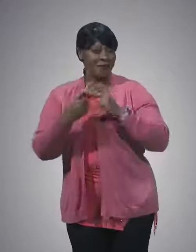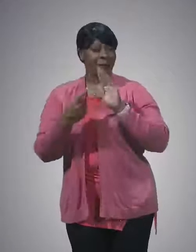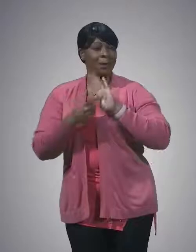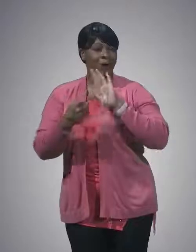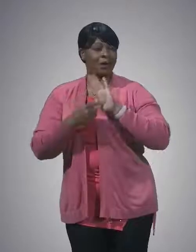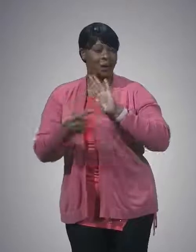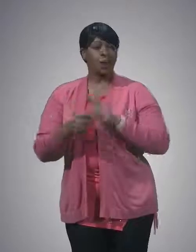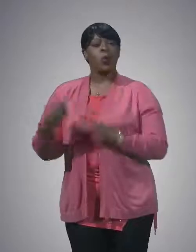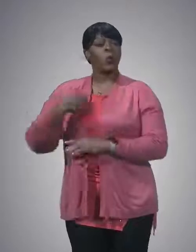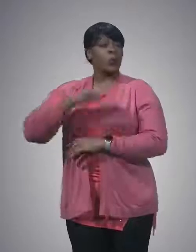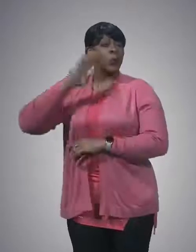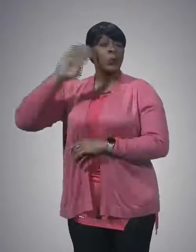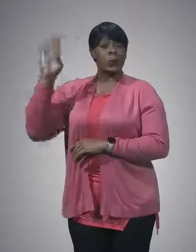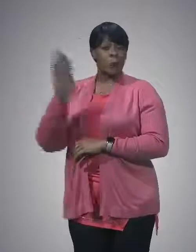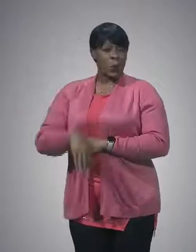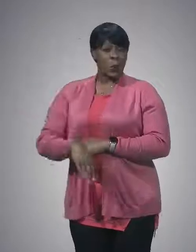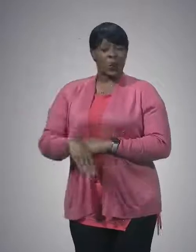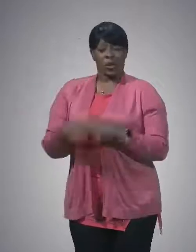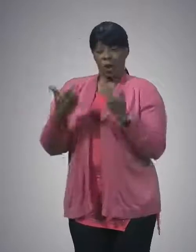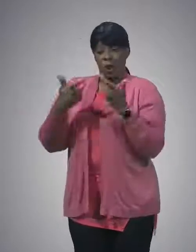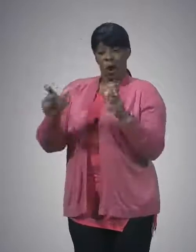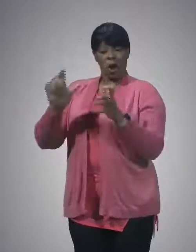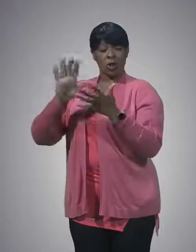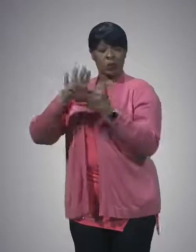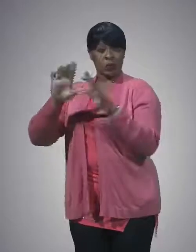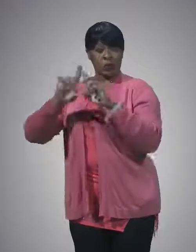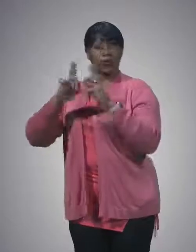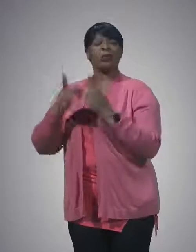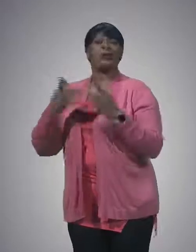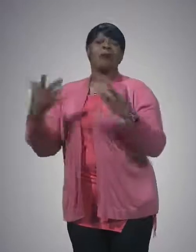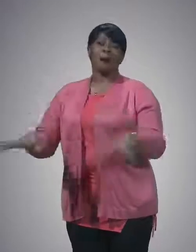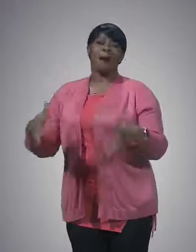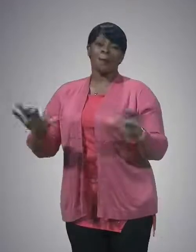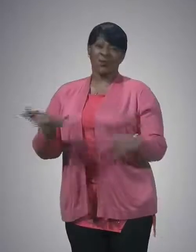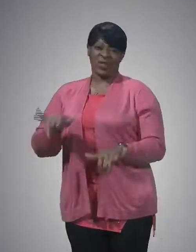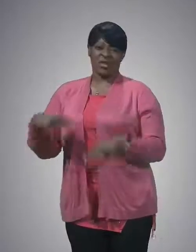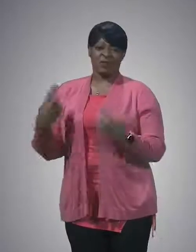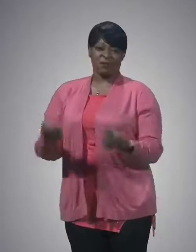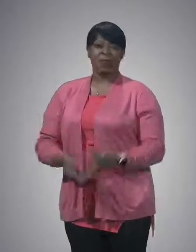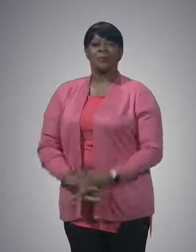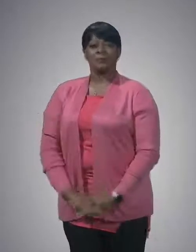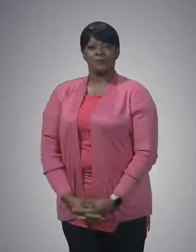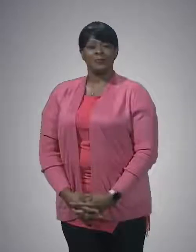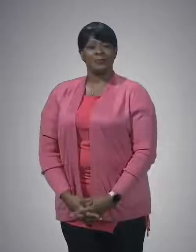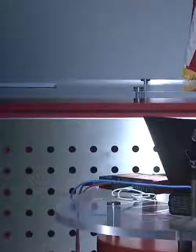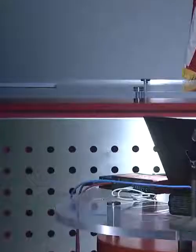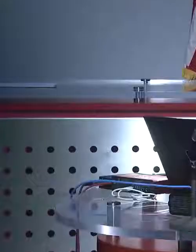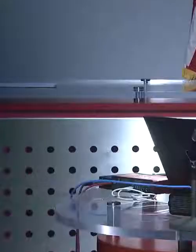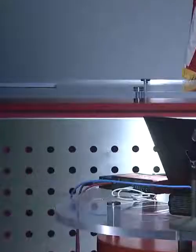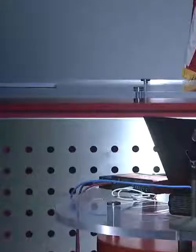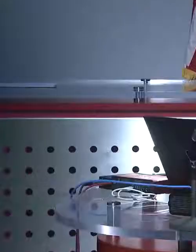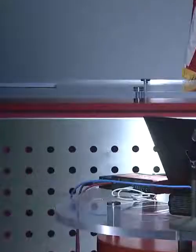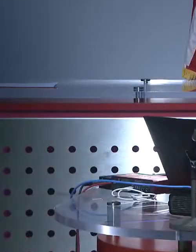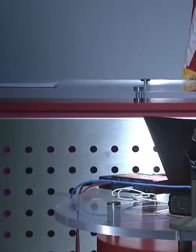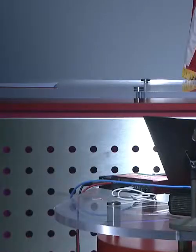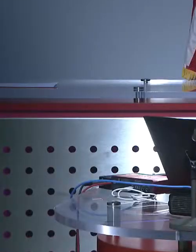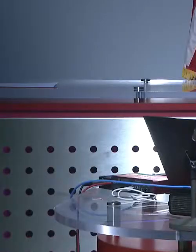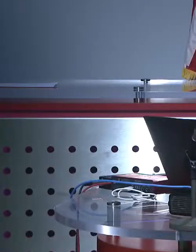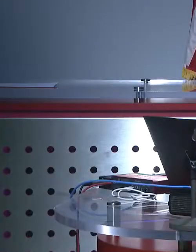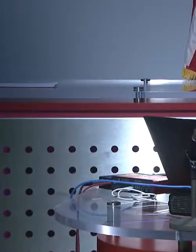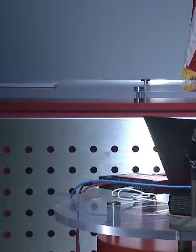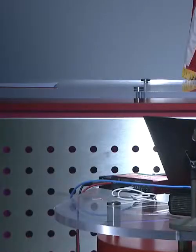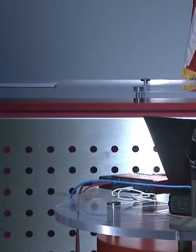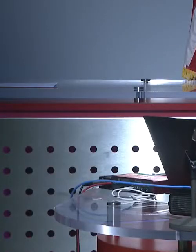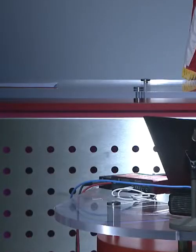model, and we know that some of our larger school districts are already doing that. Sam Hardiman, Commercial